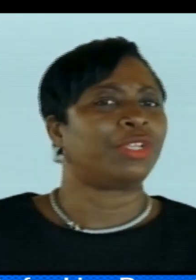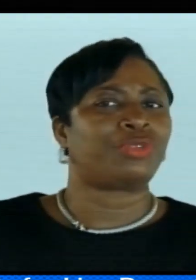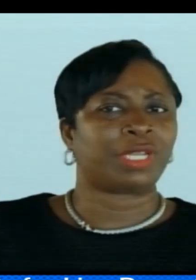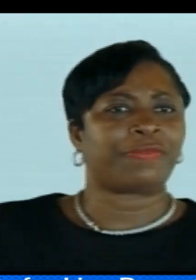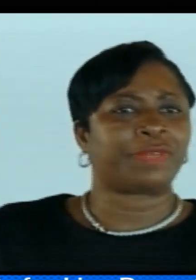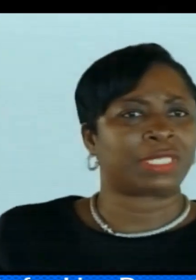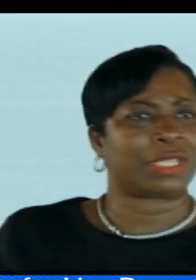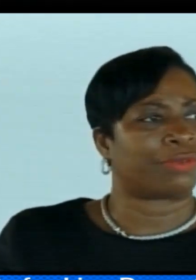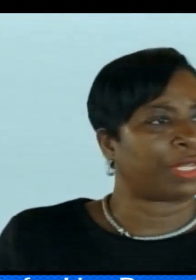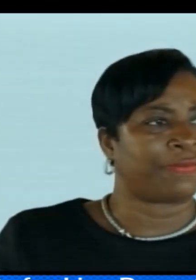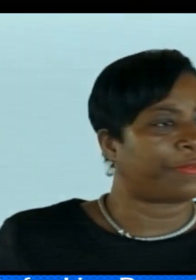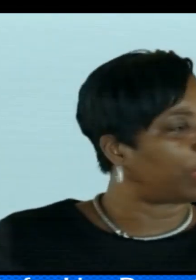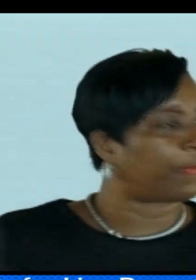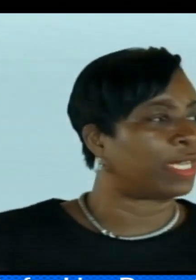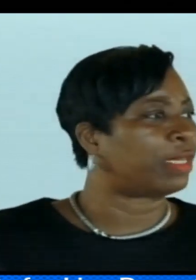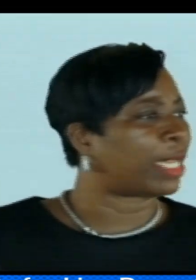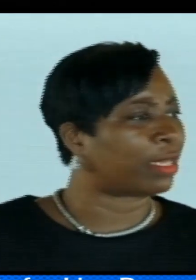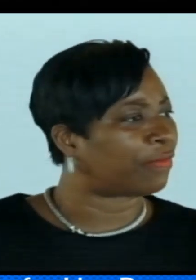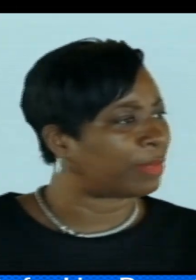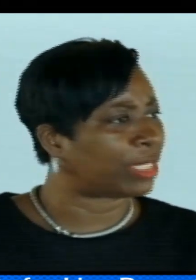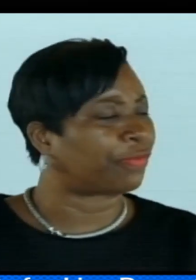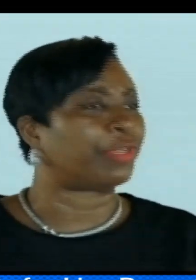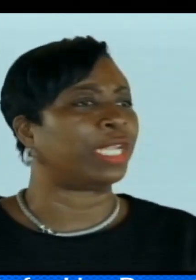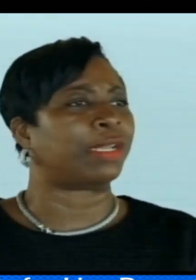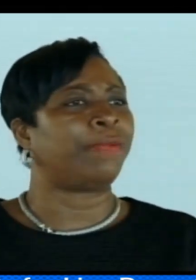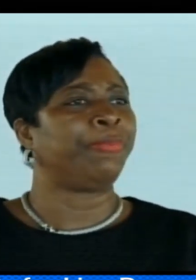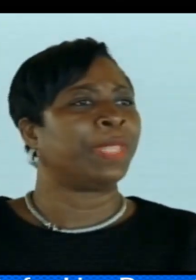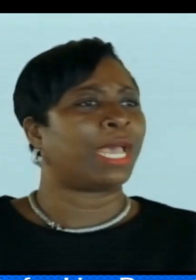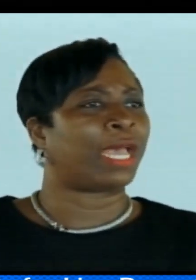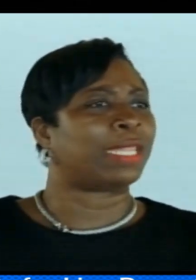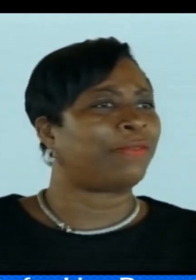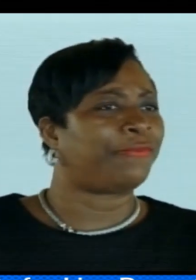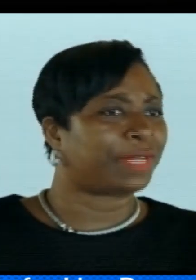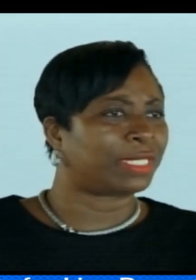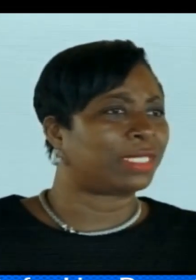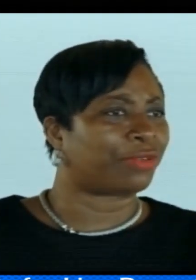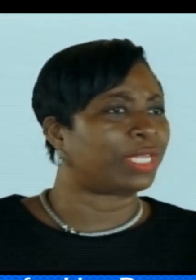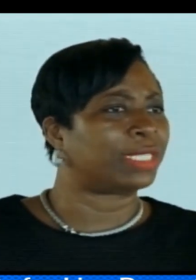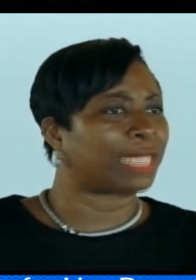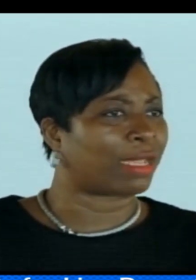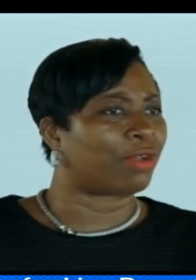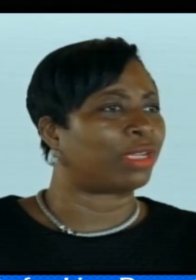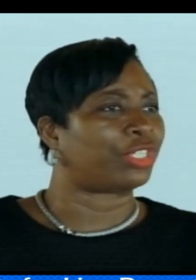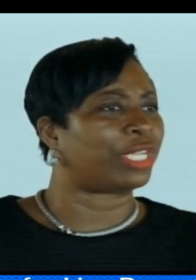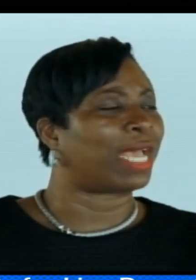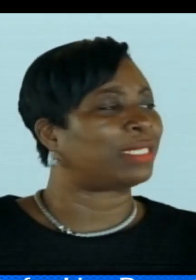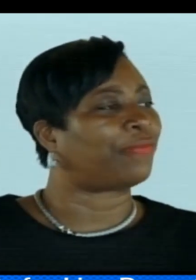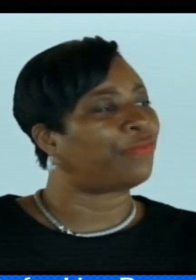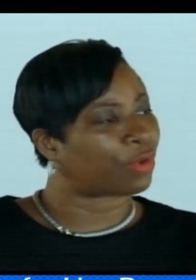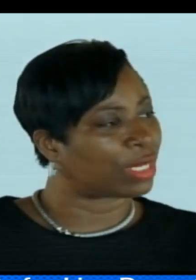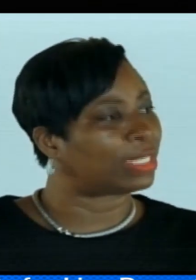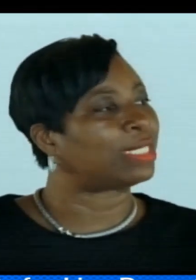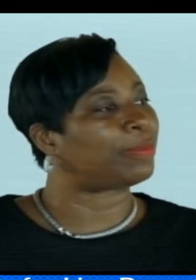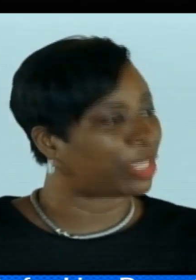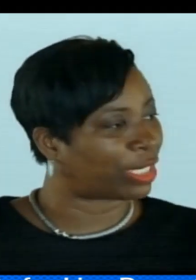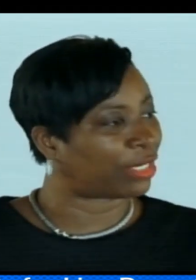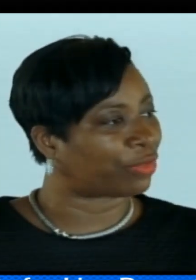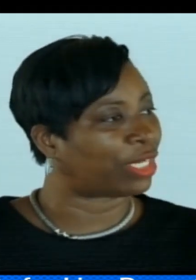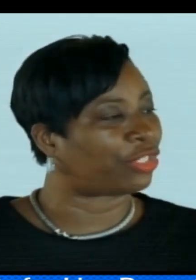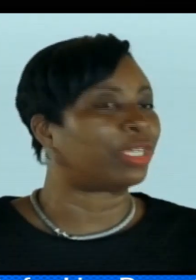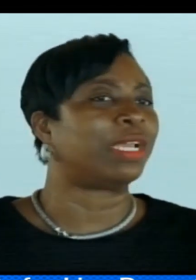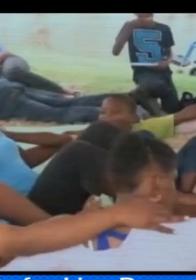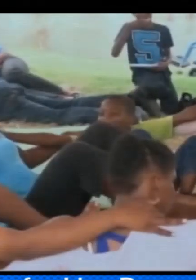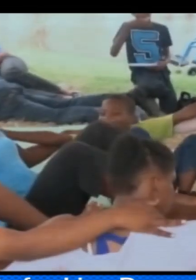University doing a first degree fully funded by the government of Grenada. And that first degree in psychology has a focus in